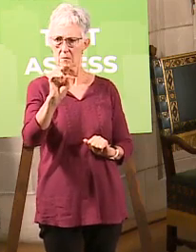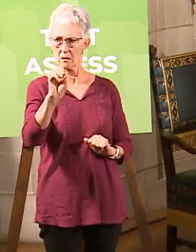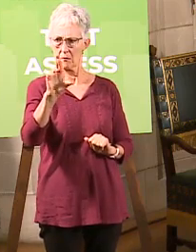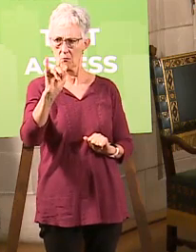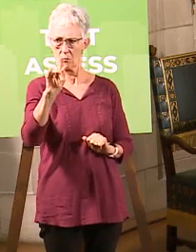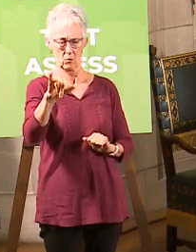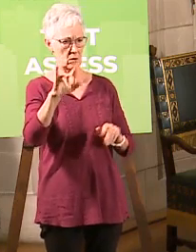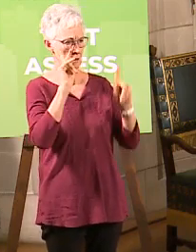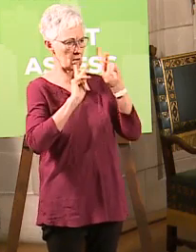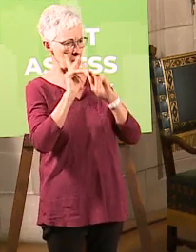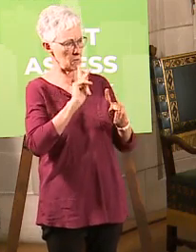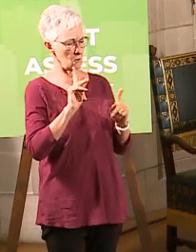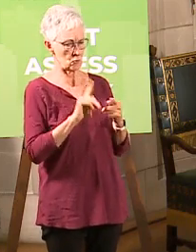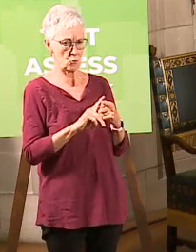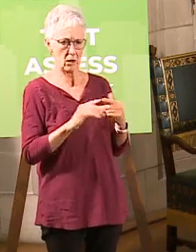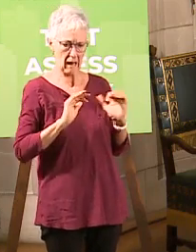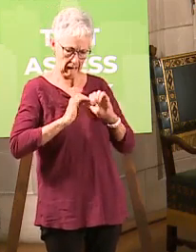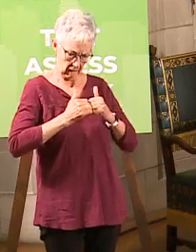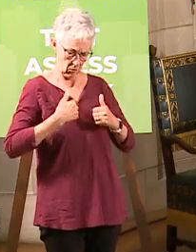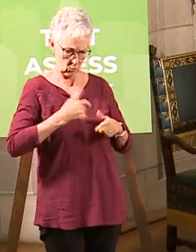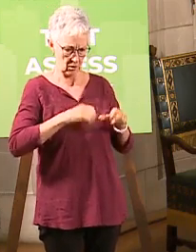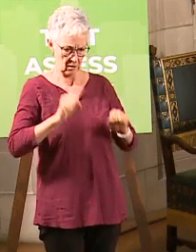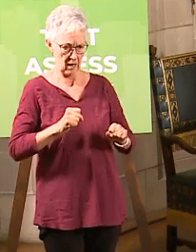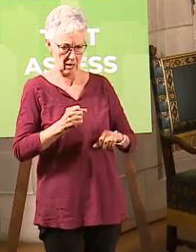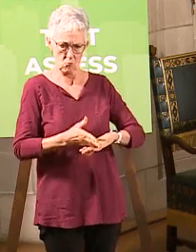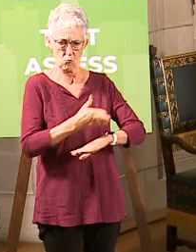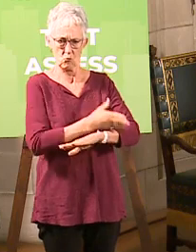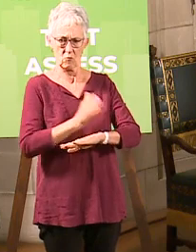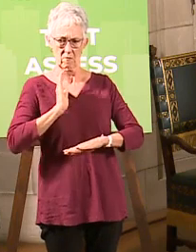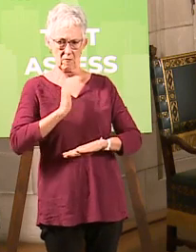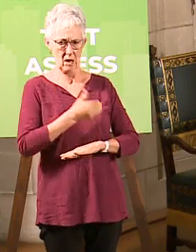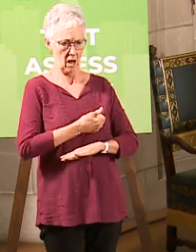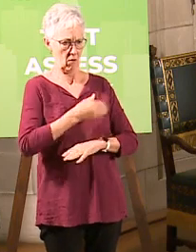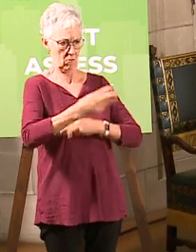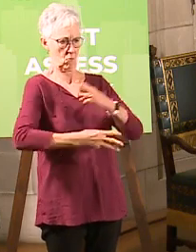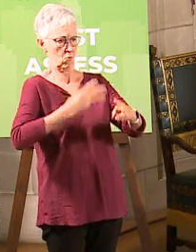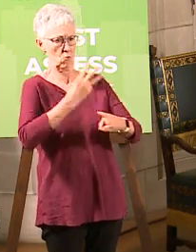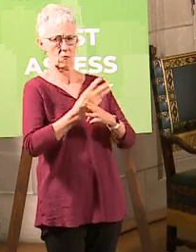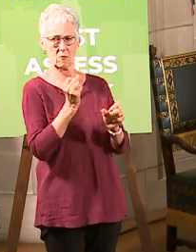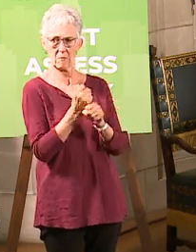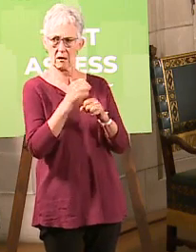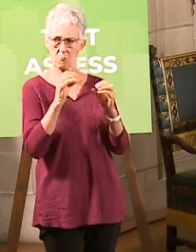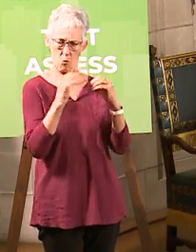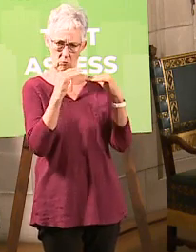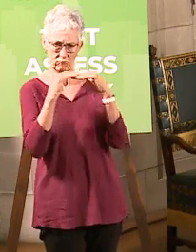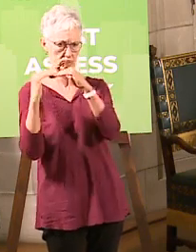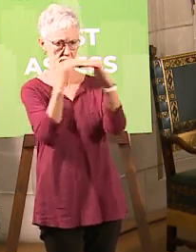This weekend has been a terrible one here in Nebraska with the violence that we have seen.